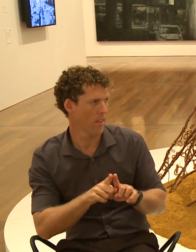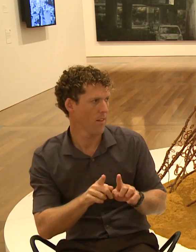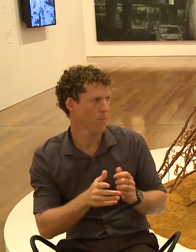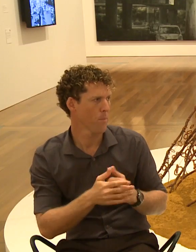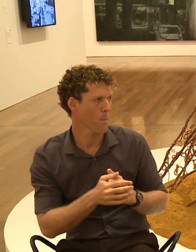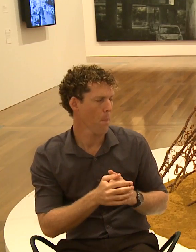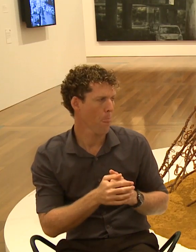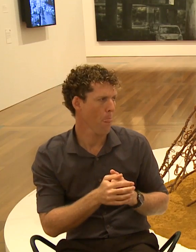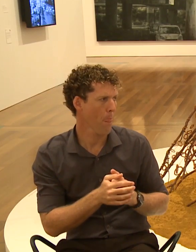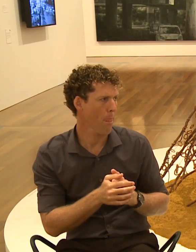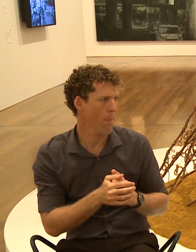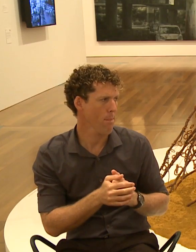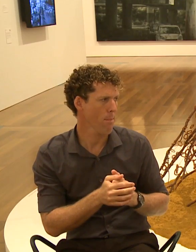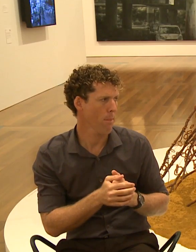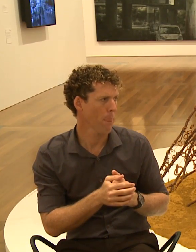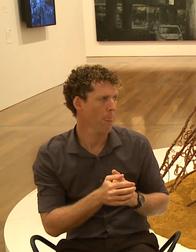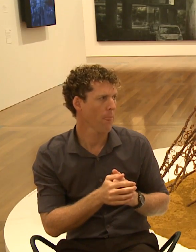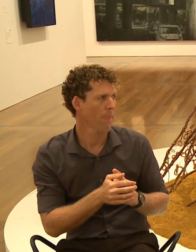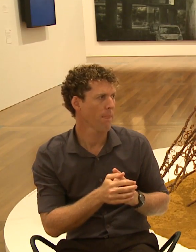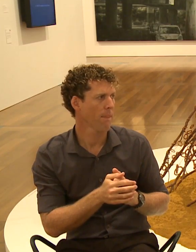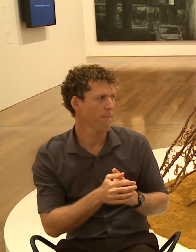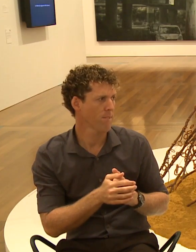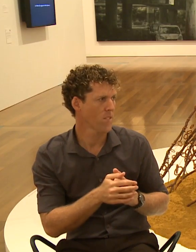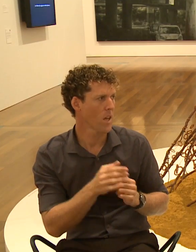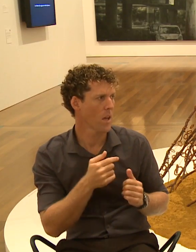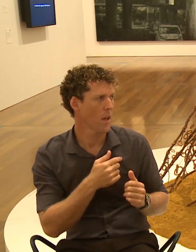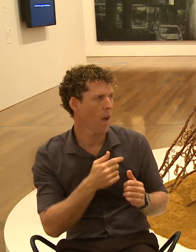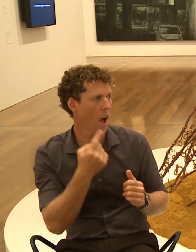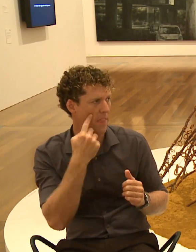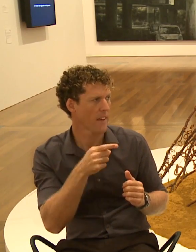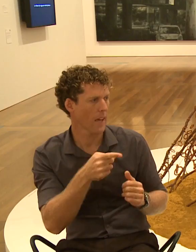you know, they're probably carriers of